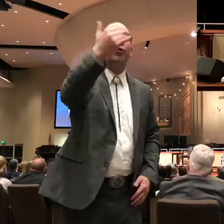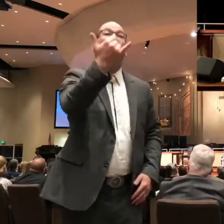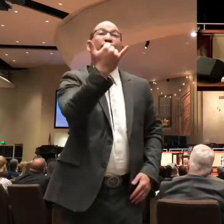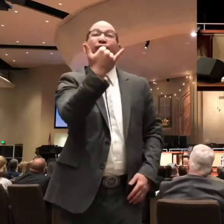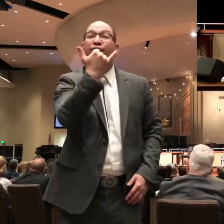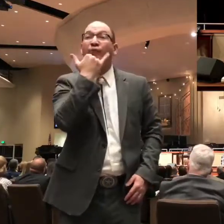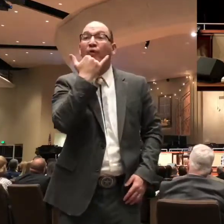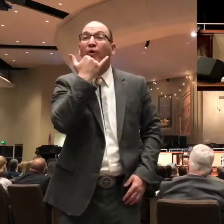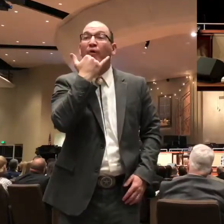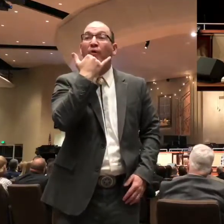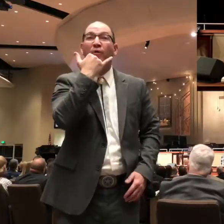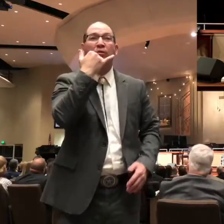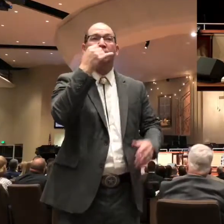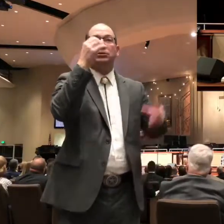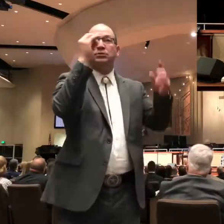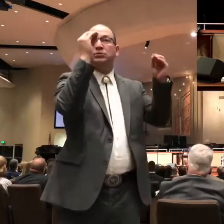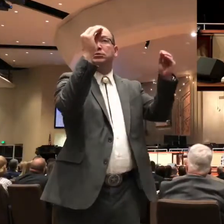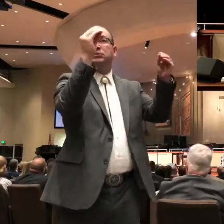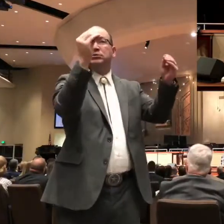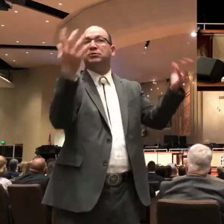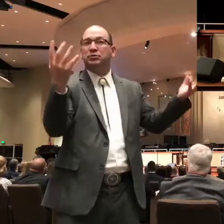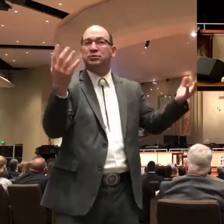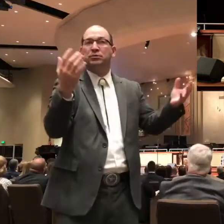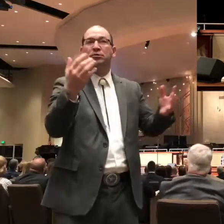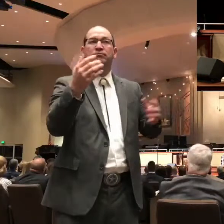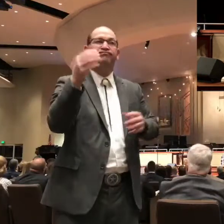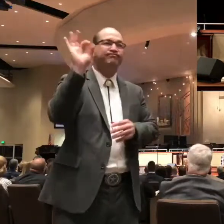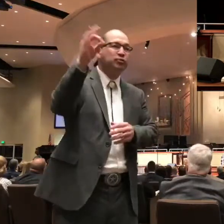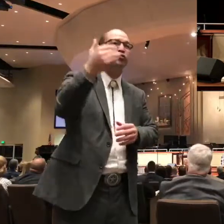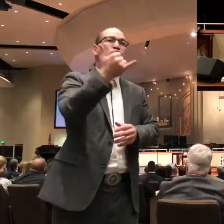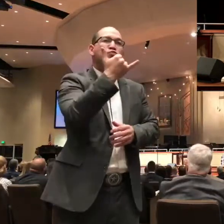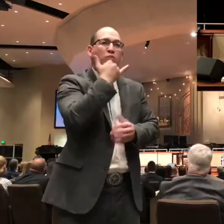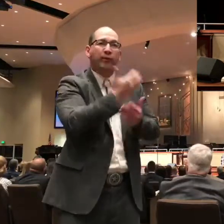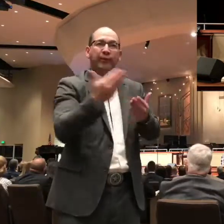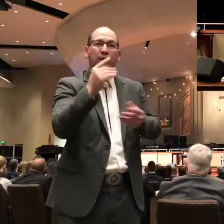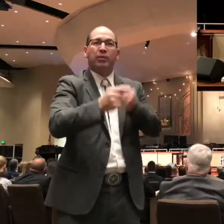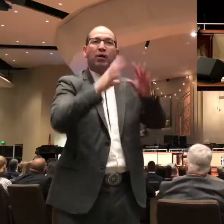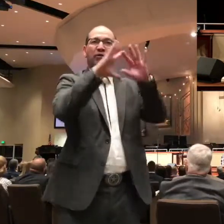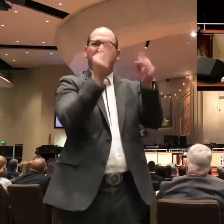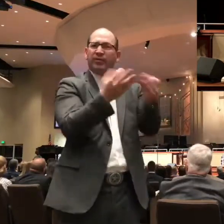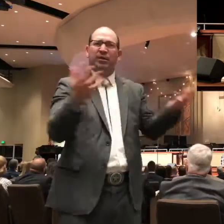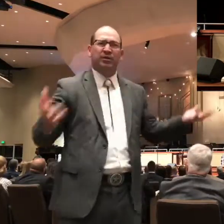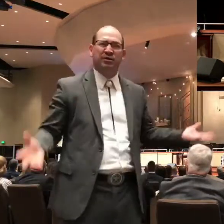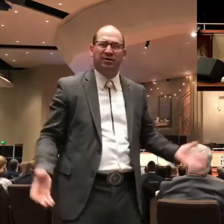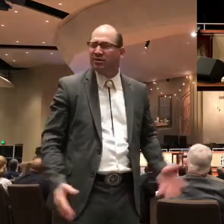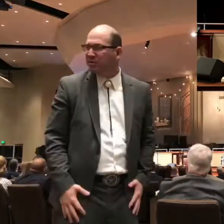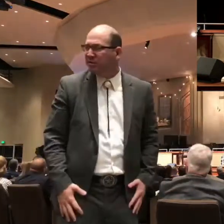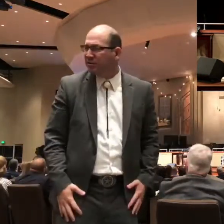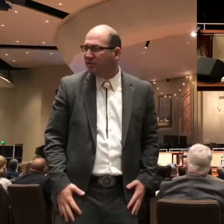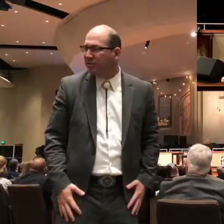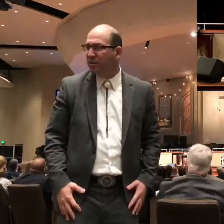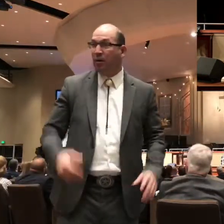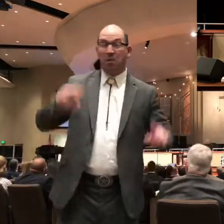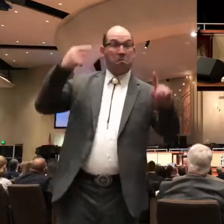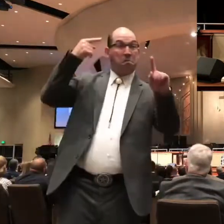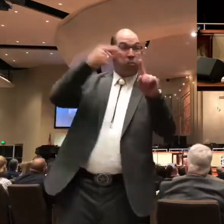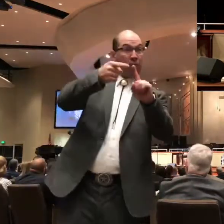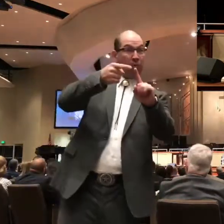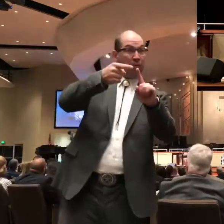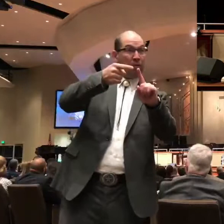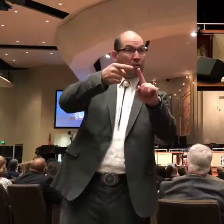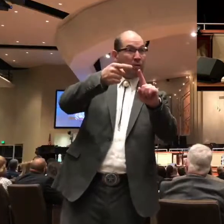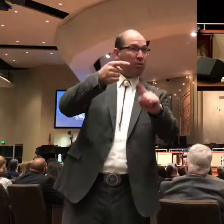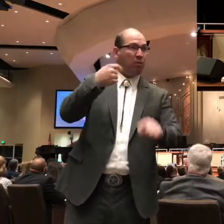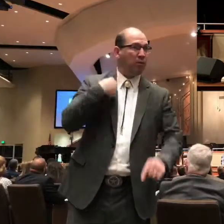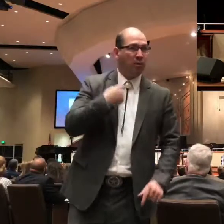they deny the teaching of God on the subject of the family. And what I'm saying tonight is that we're not just